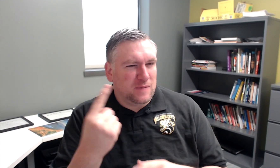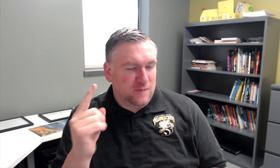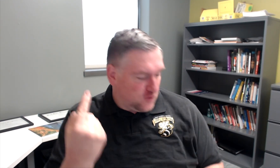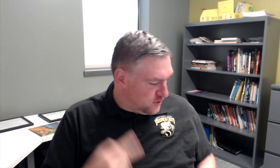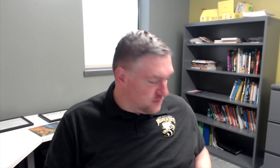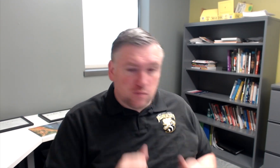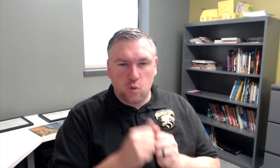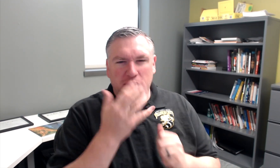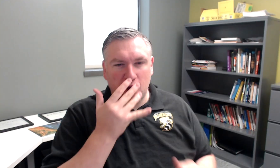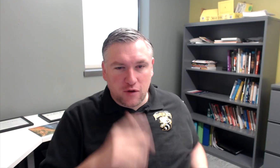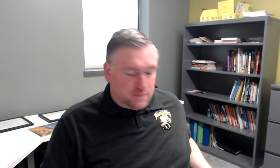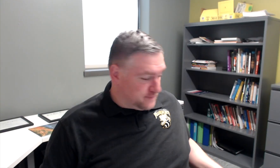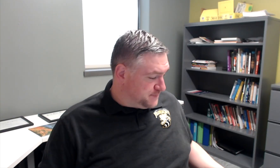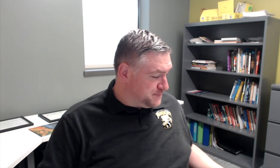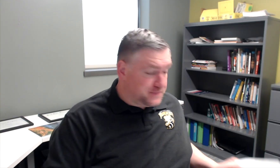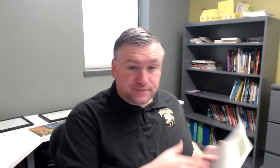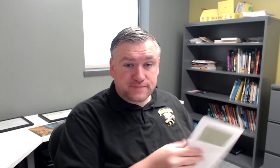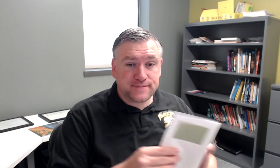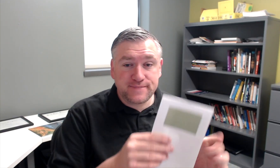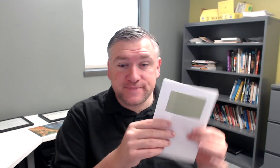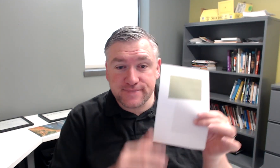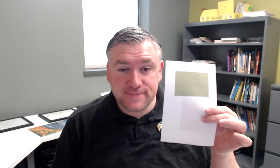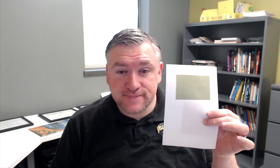little bit of something with colors first.